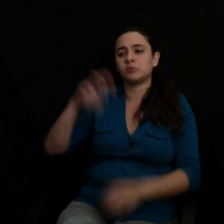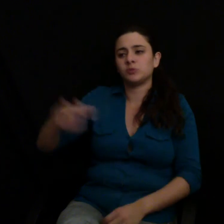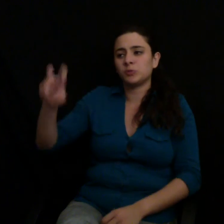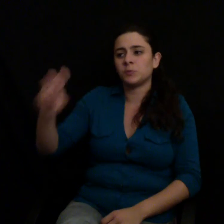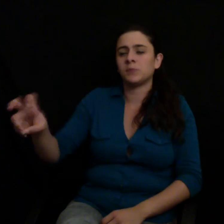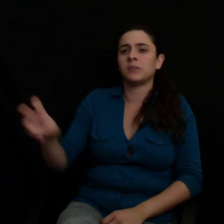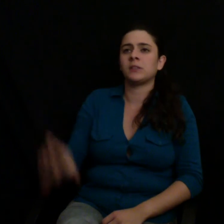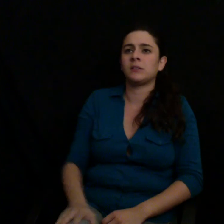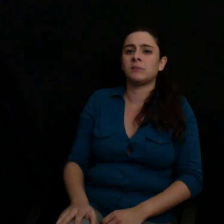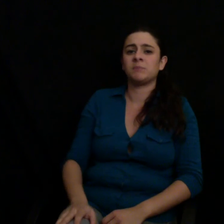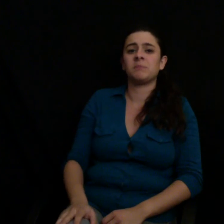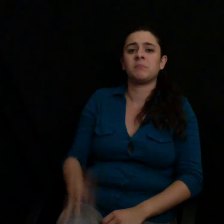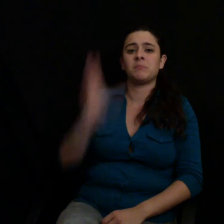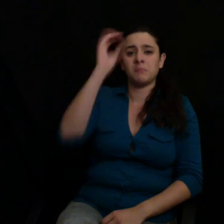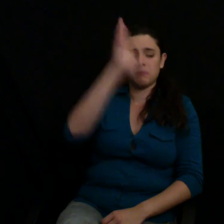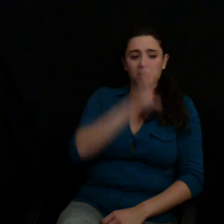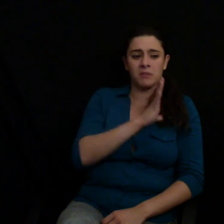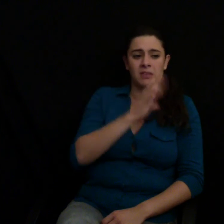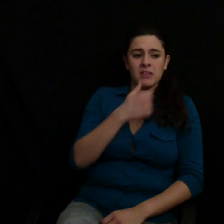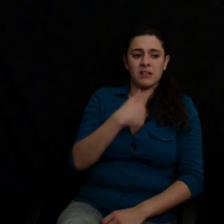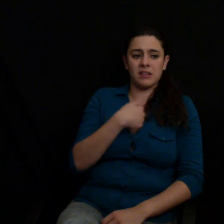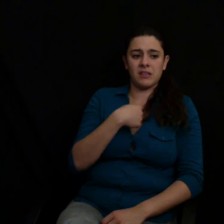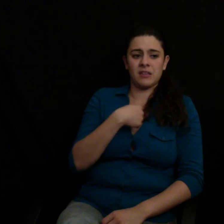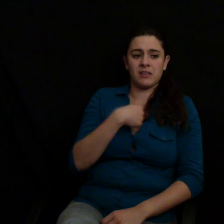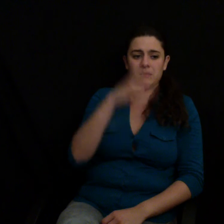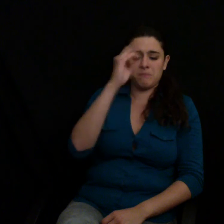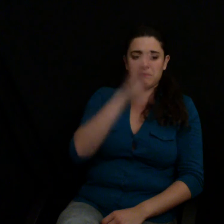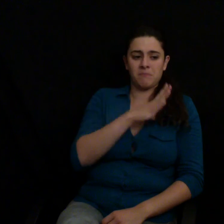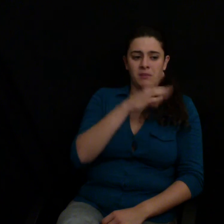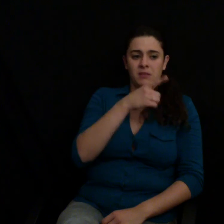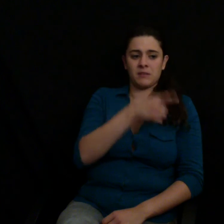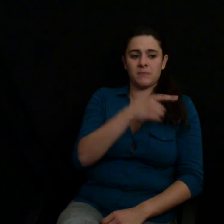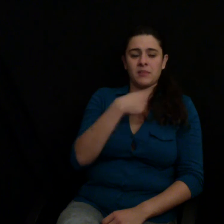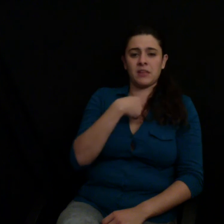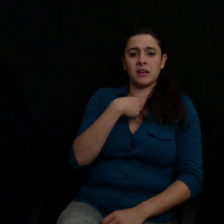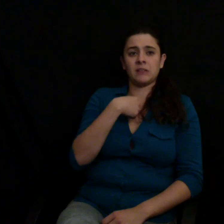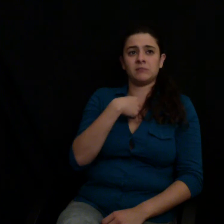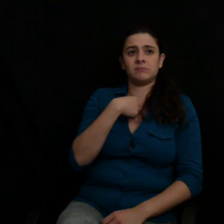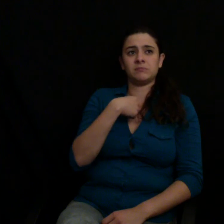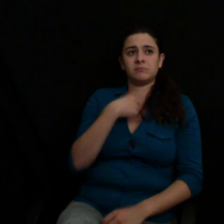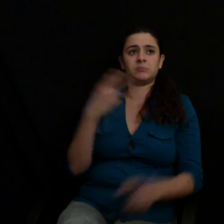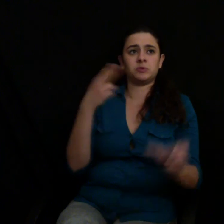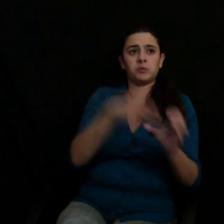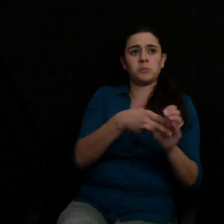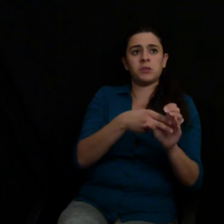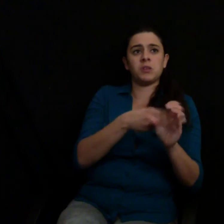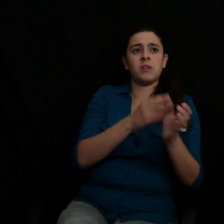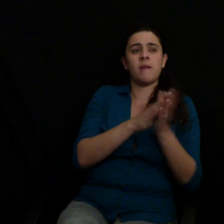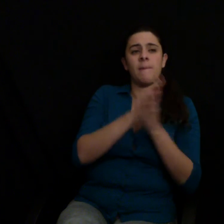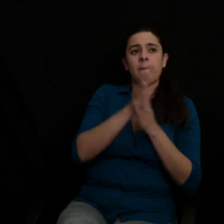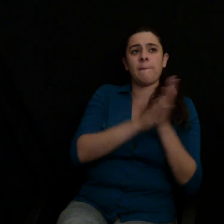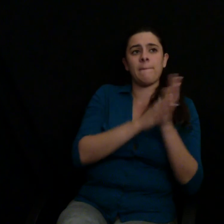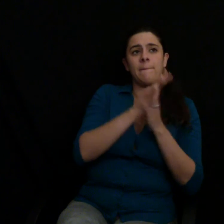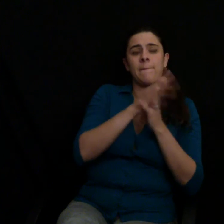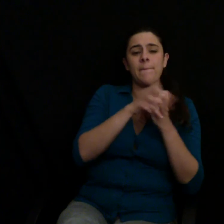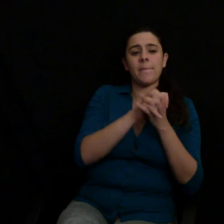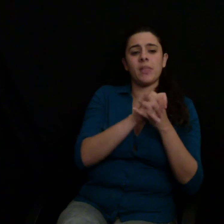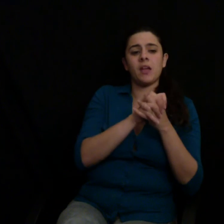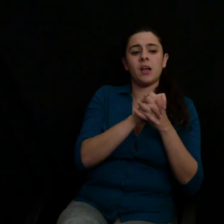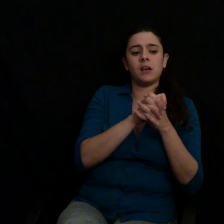get to Asheville, can you lend us some money? And it amazed me how many people were more than willing to help us out, and it kind of